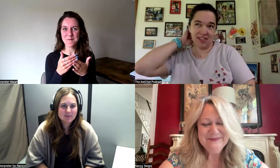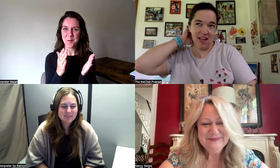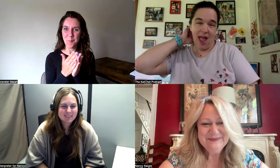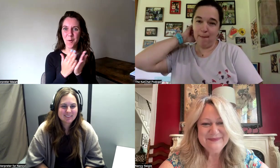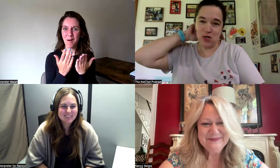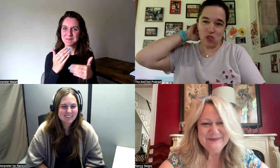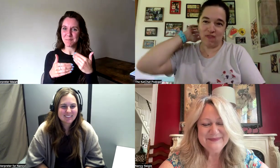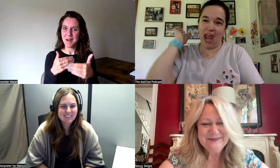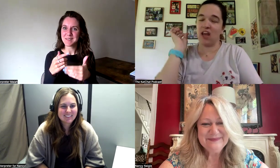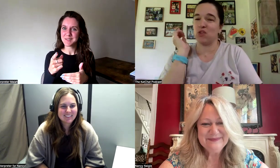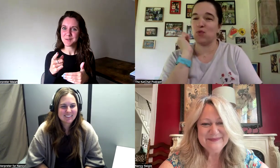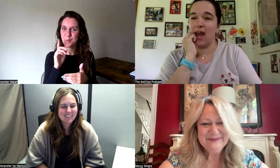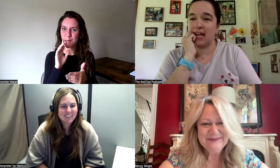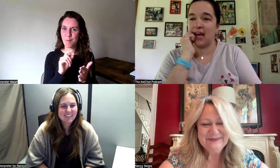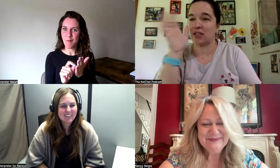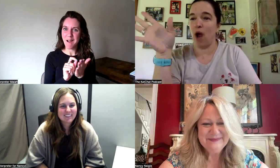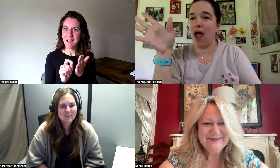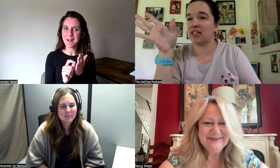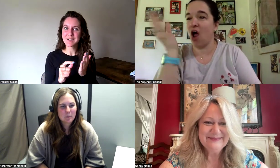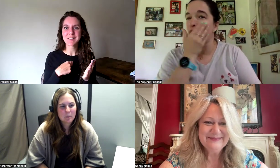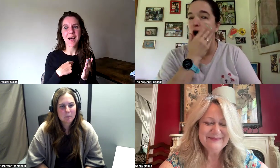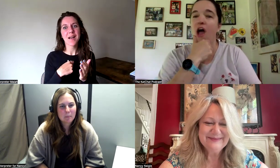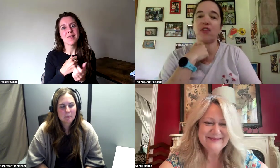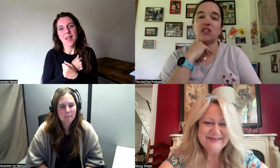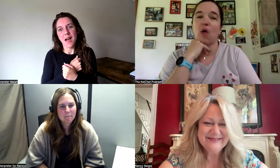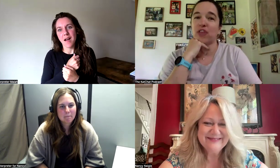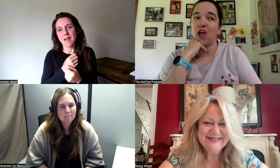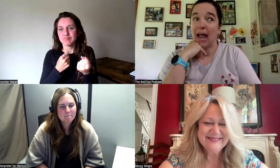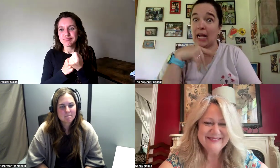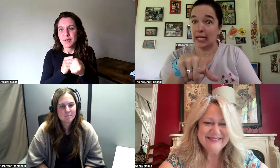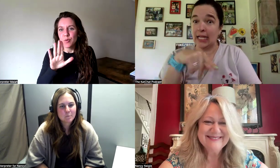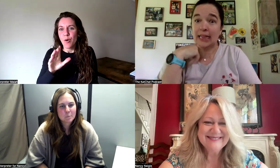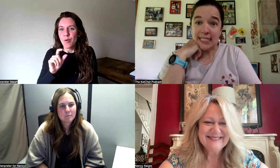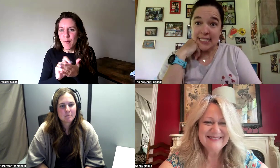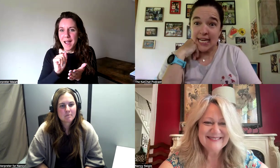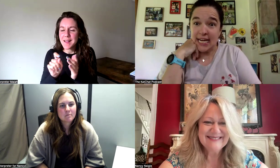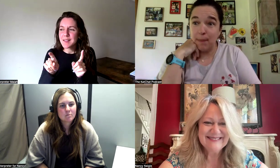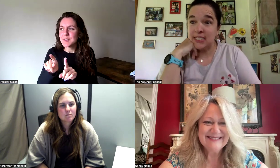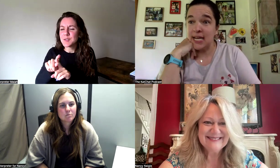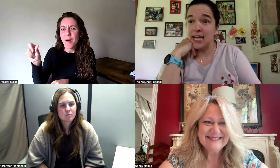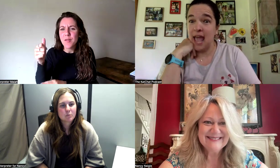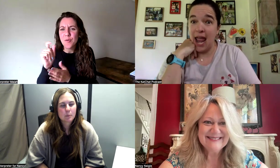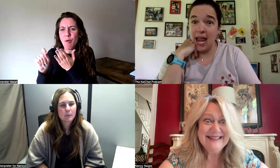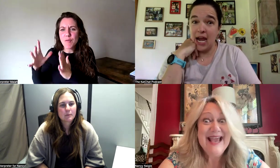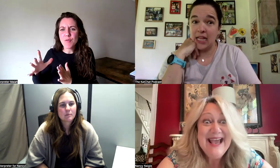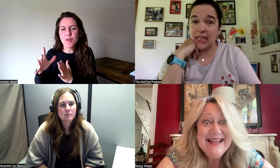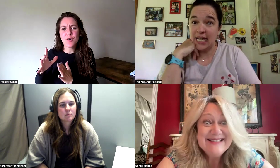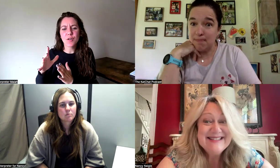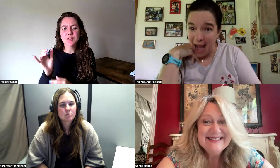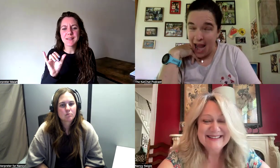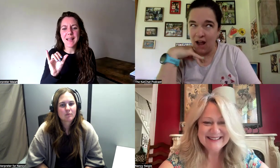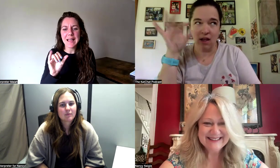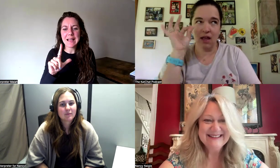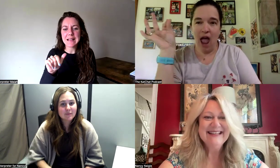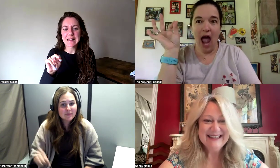doing because I'm a huge fan of the writing as well as other authors out there like Lindsay Gibson and Yes.